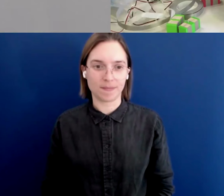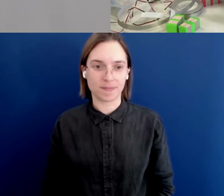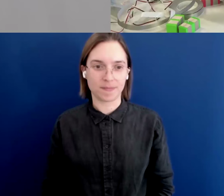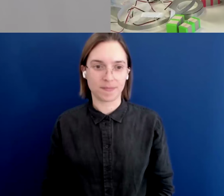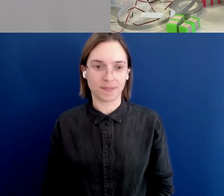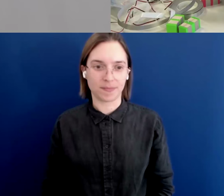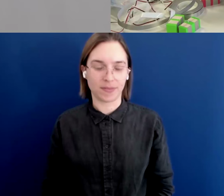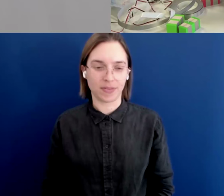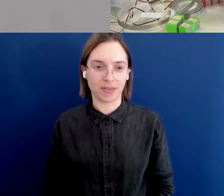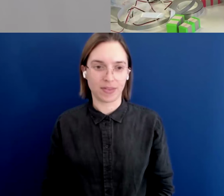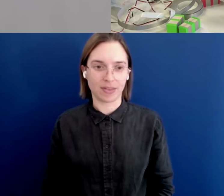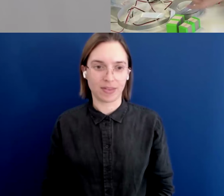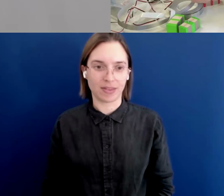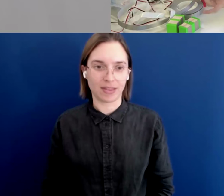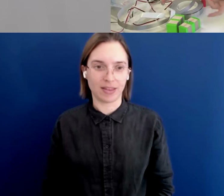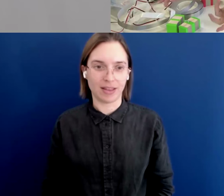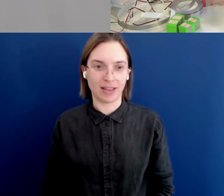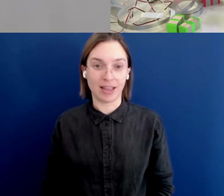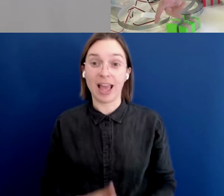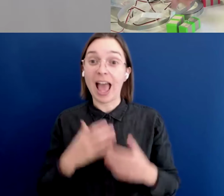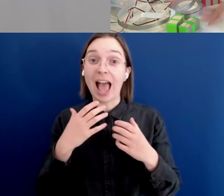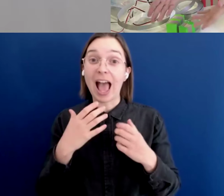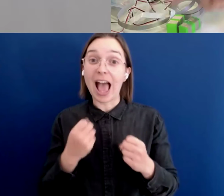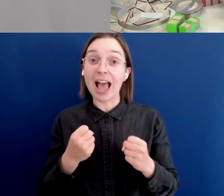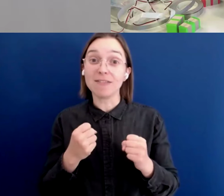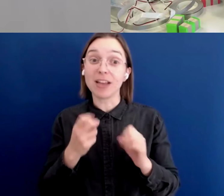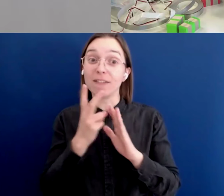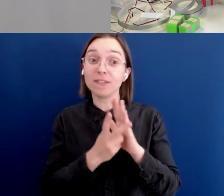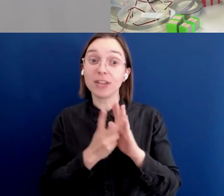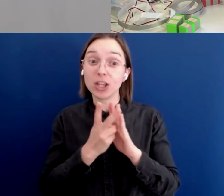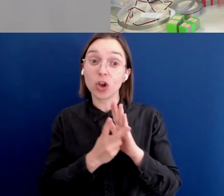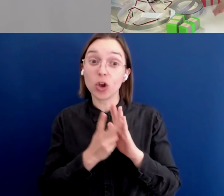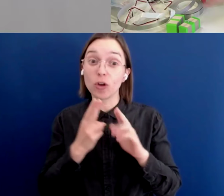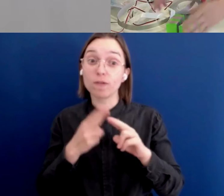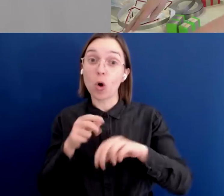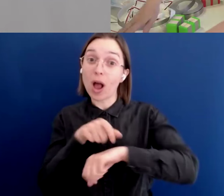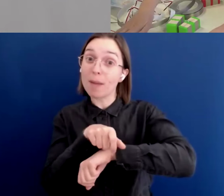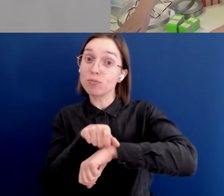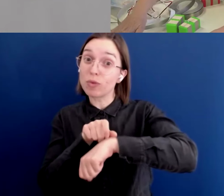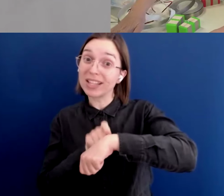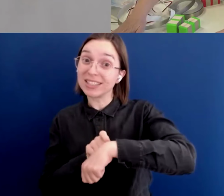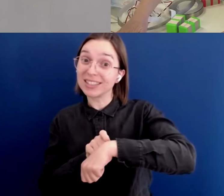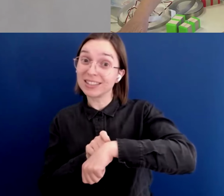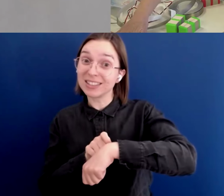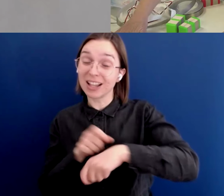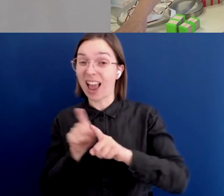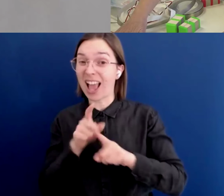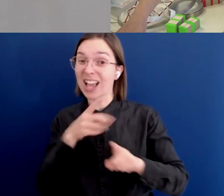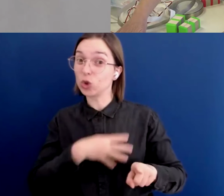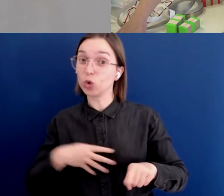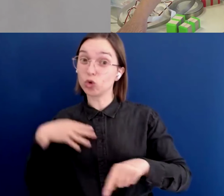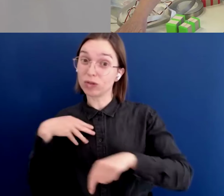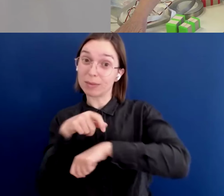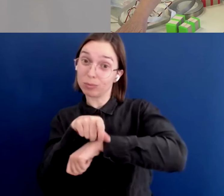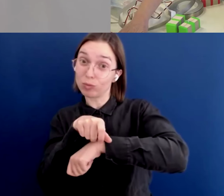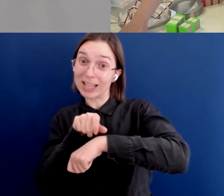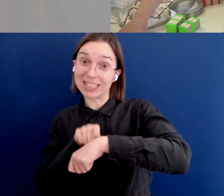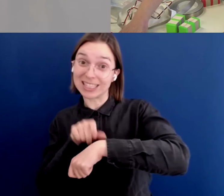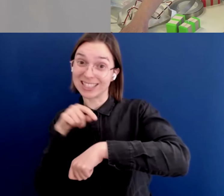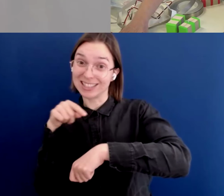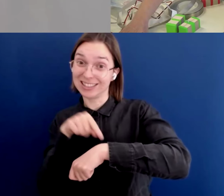a bracelet online that uses this technique. One of the things we talk about is